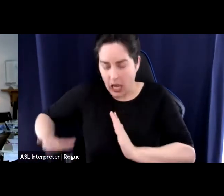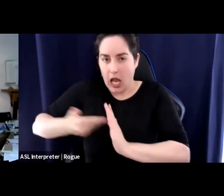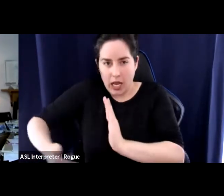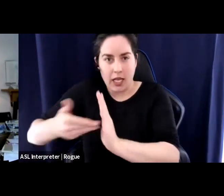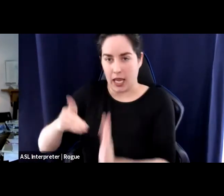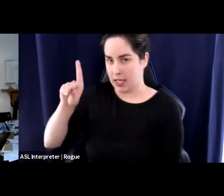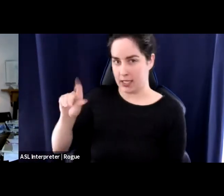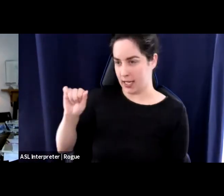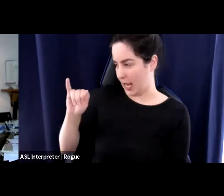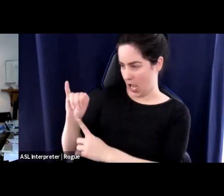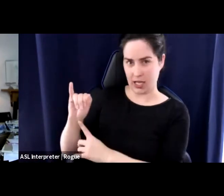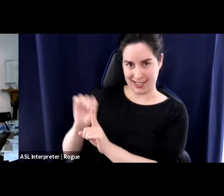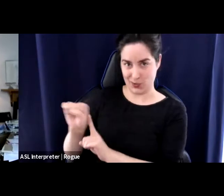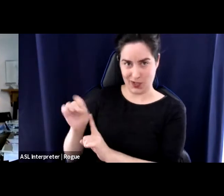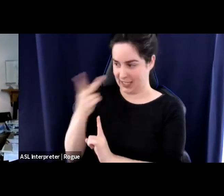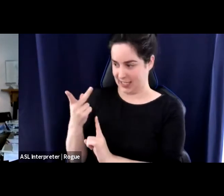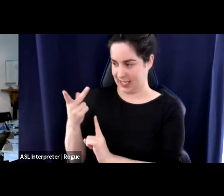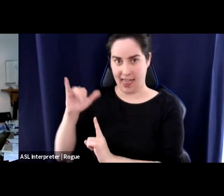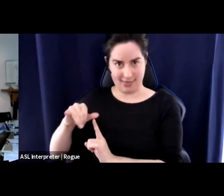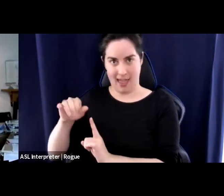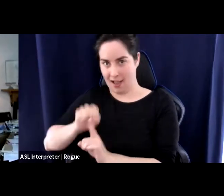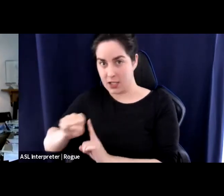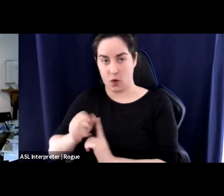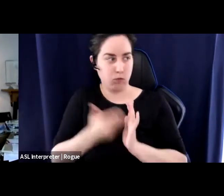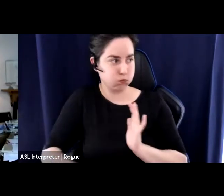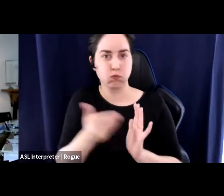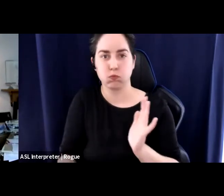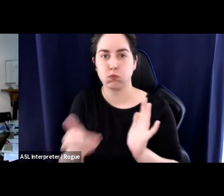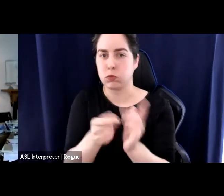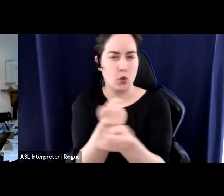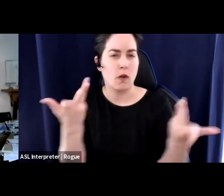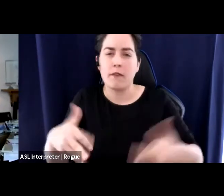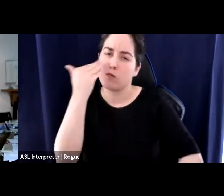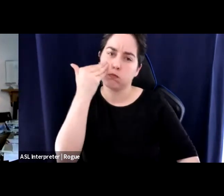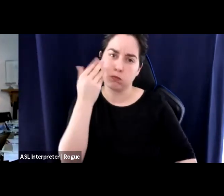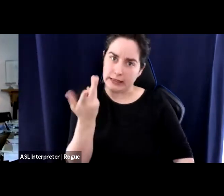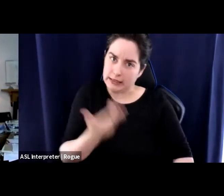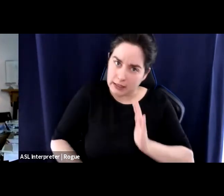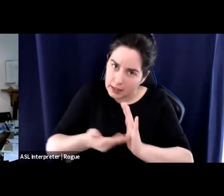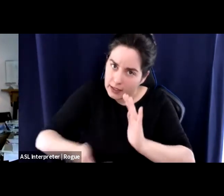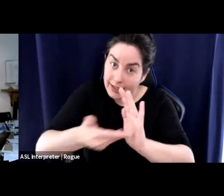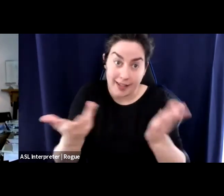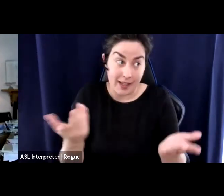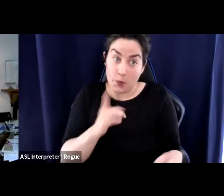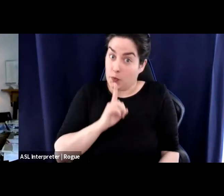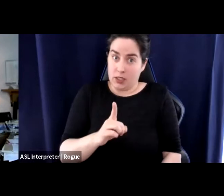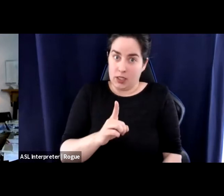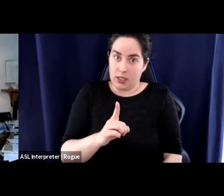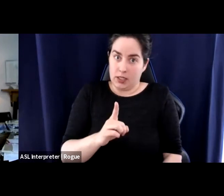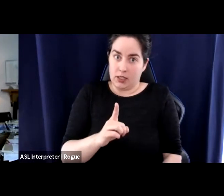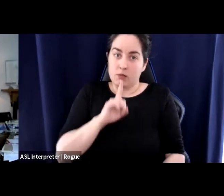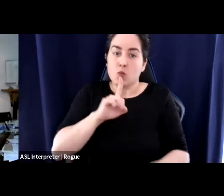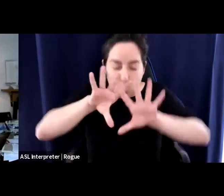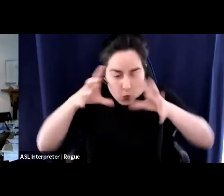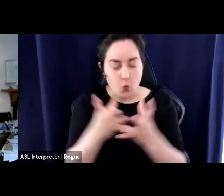and something again that, like I said, is well known to this audience, which is the reality that there's a higher rate of